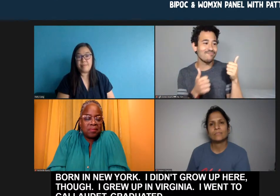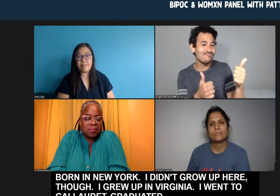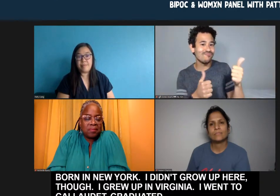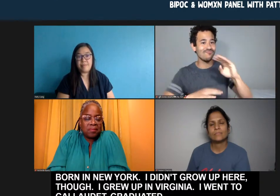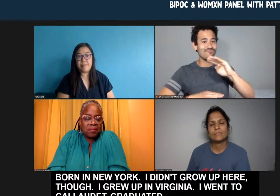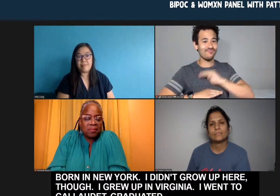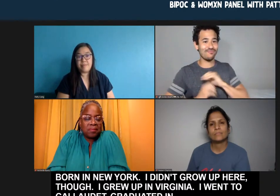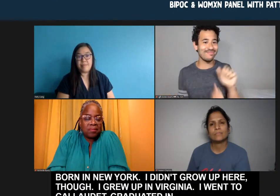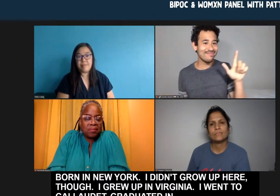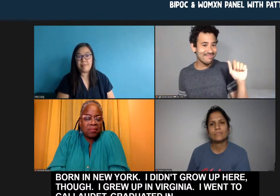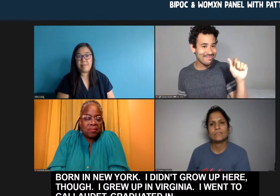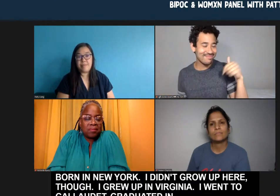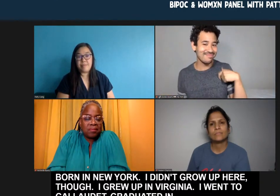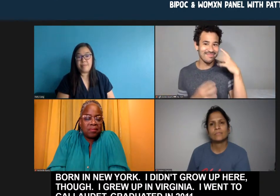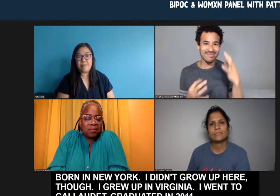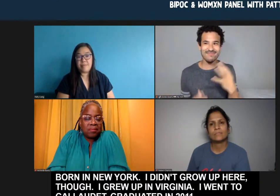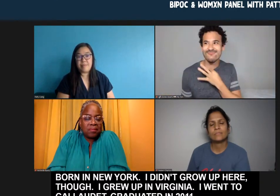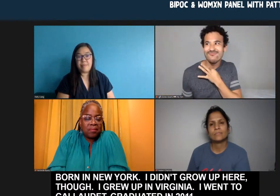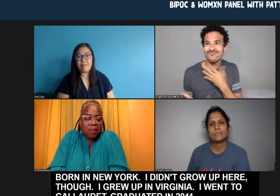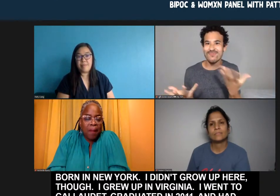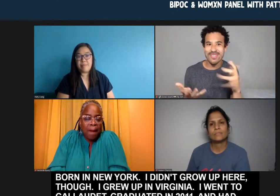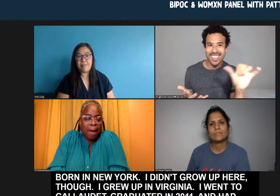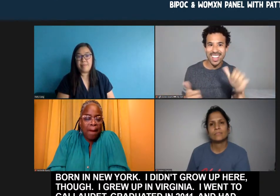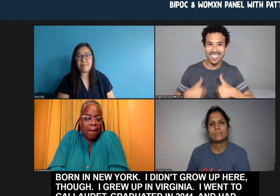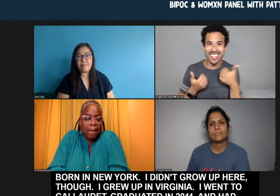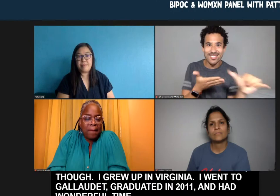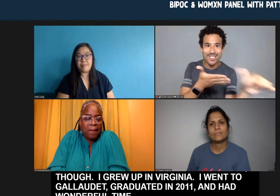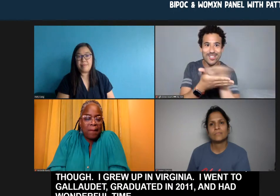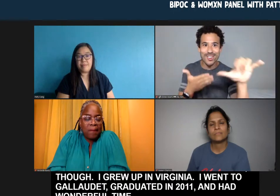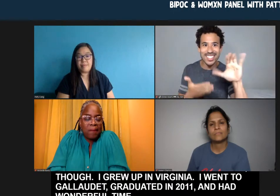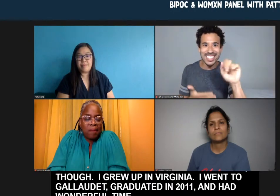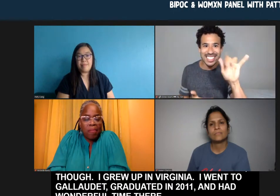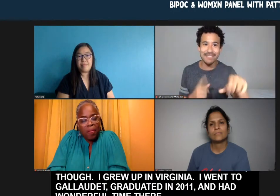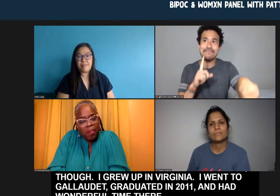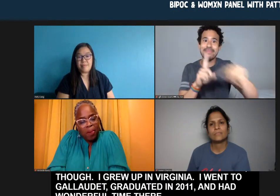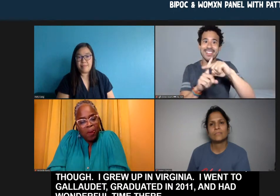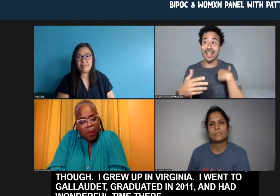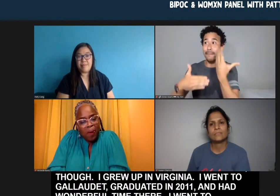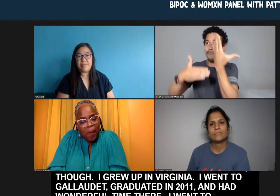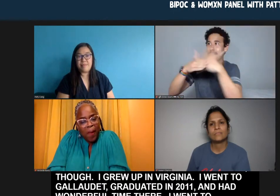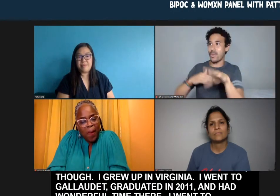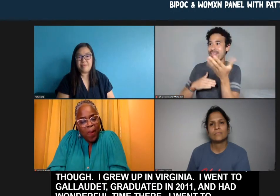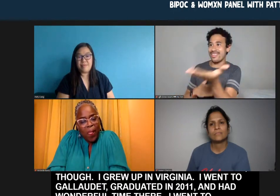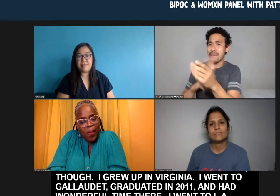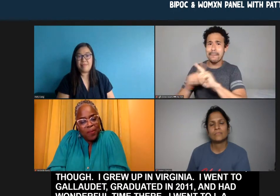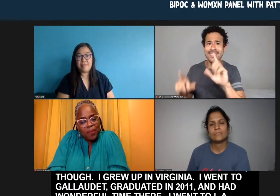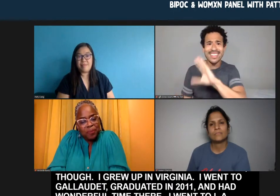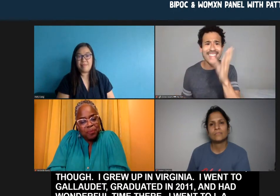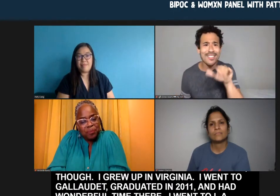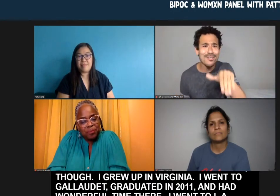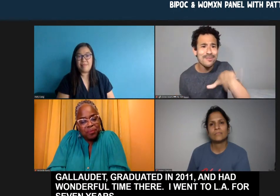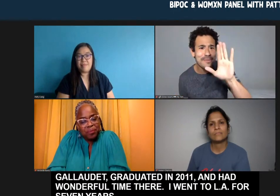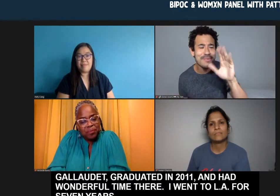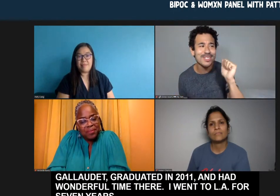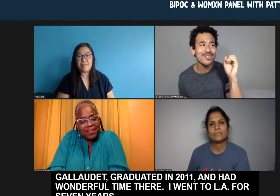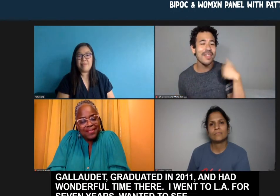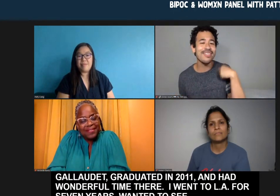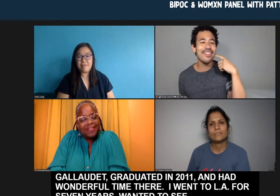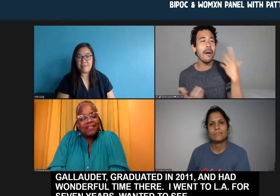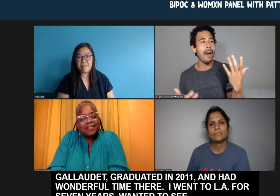and had a wonderful time there. I went to LA for 7 years, wanted to see what it was like there, you know, being in the city. But I